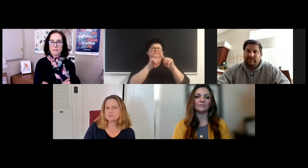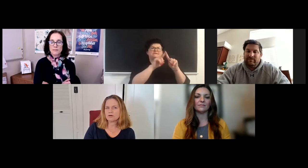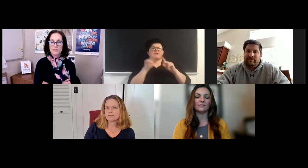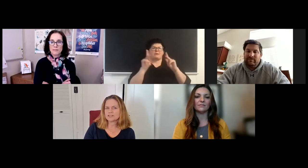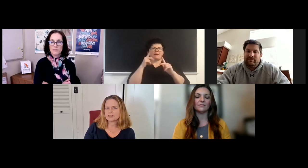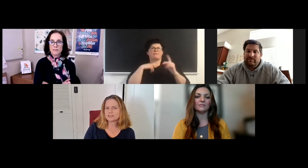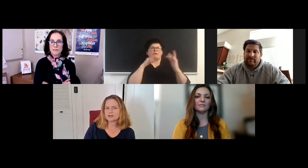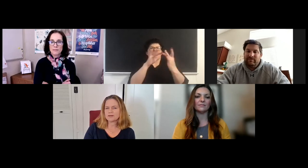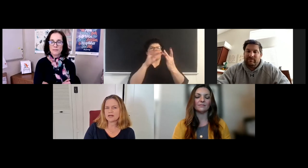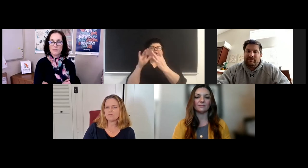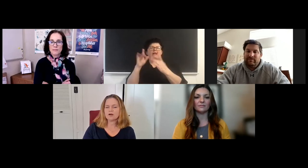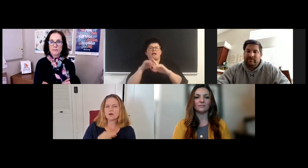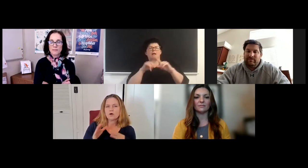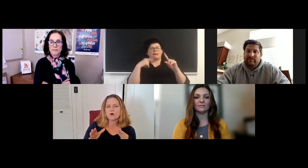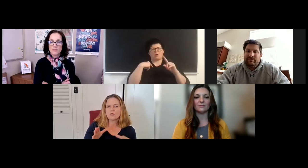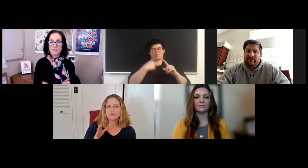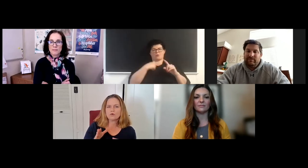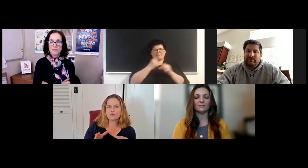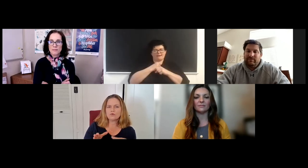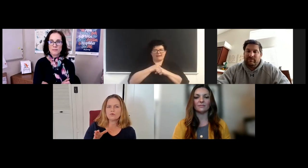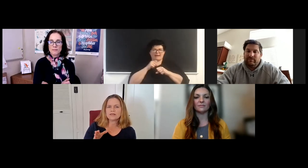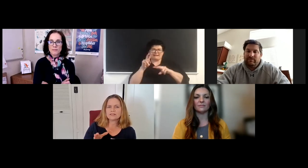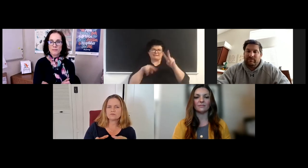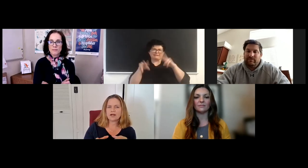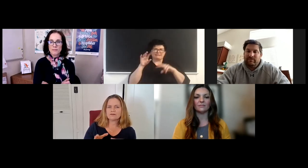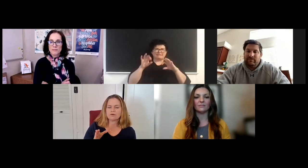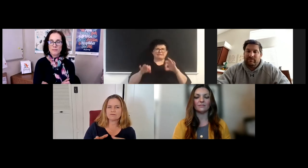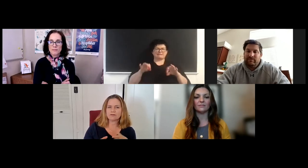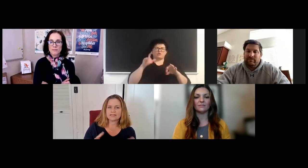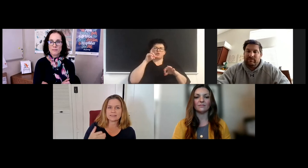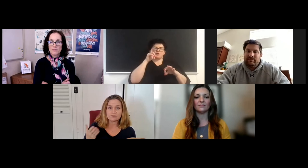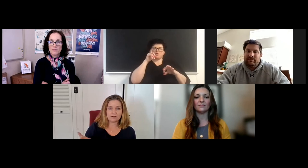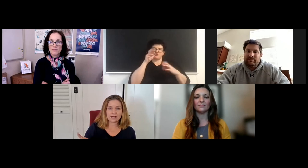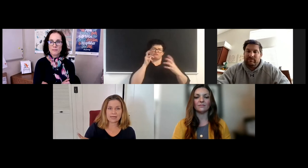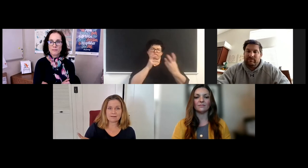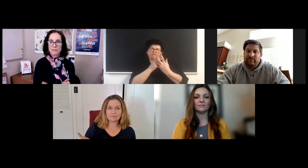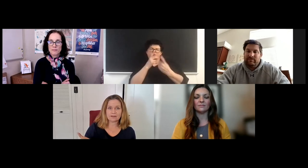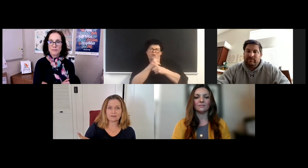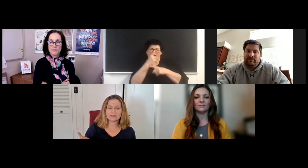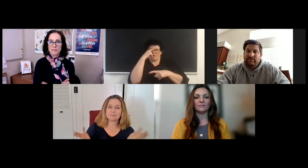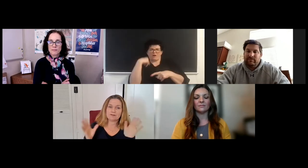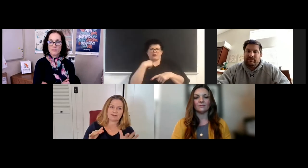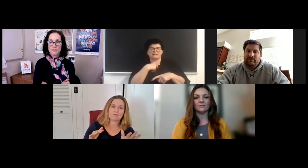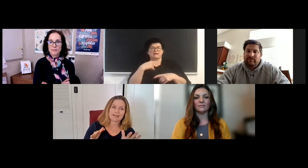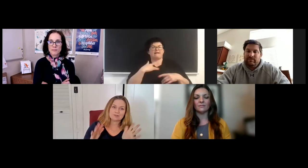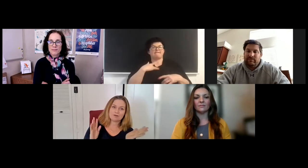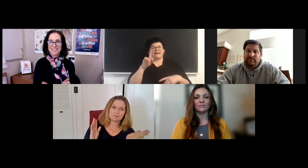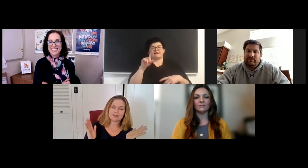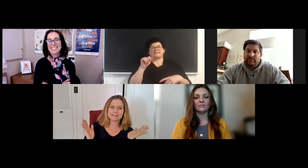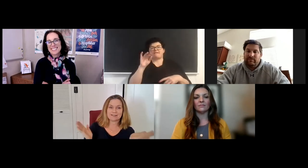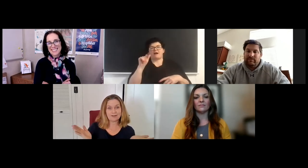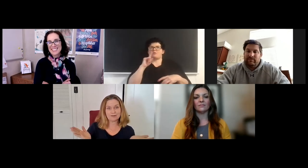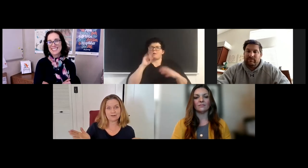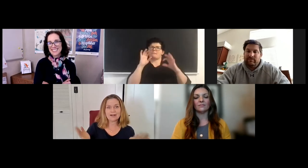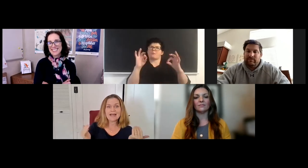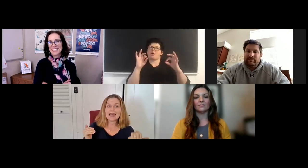was more of a discernment of who is kind of right for us. Now, Devana, I feel, is a perfect match. One, because